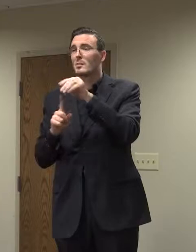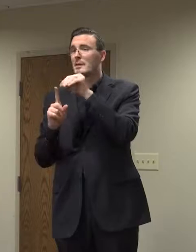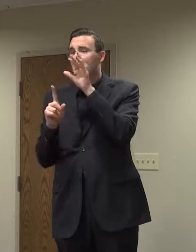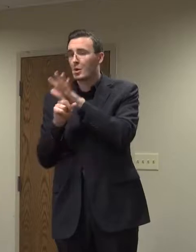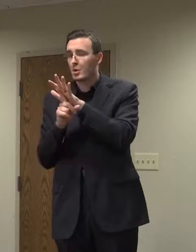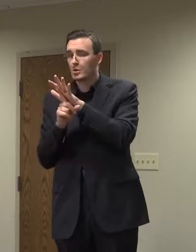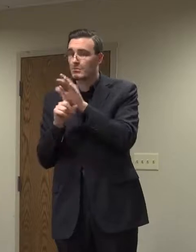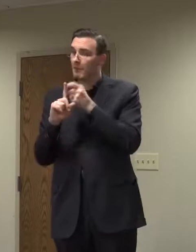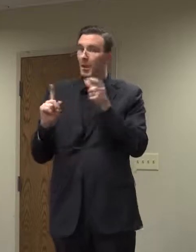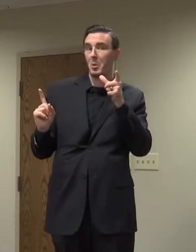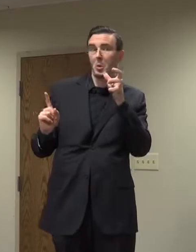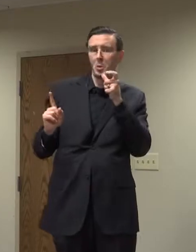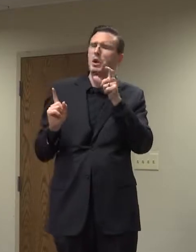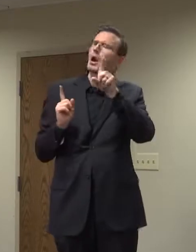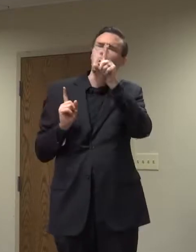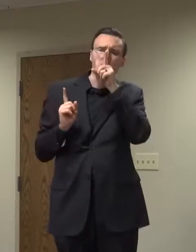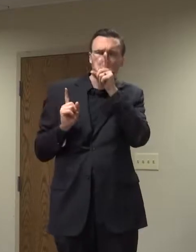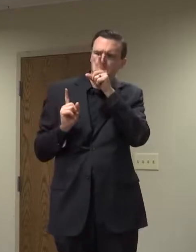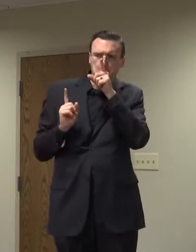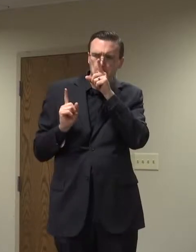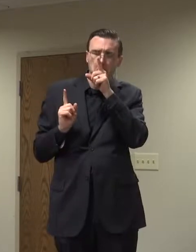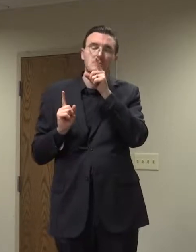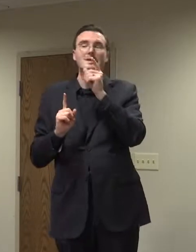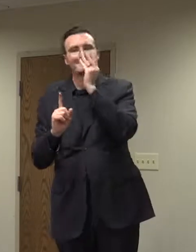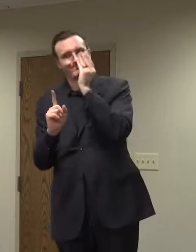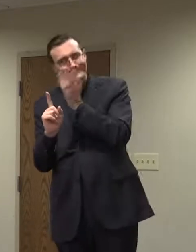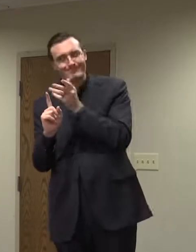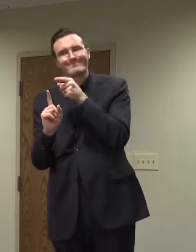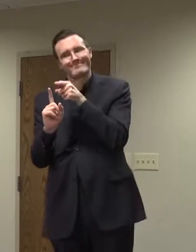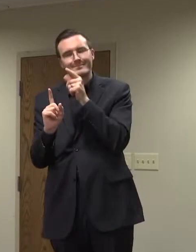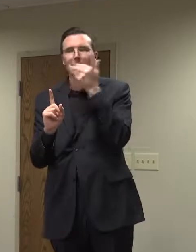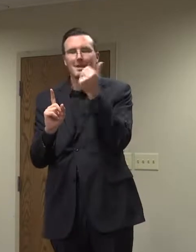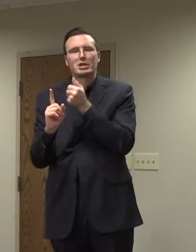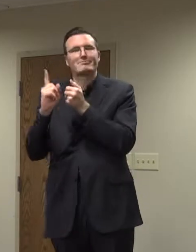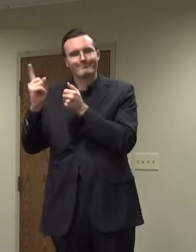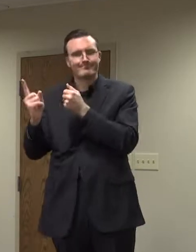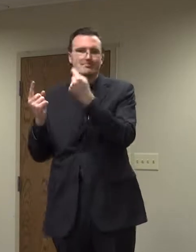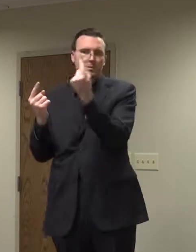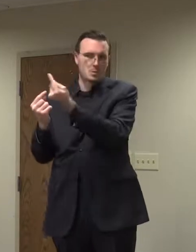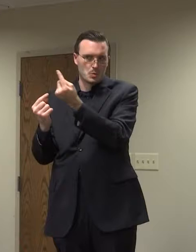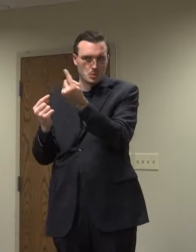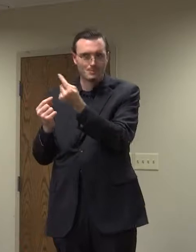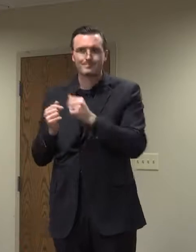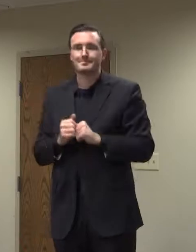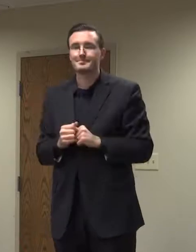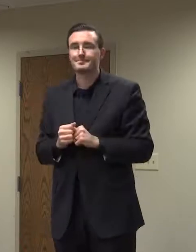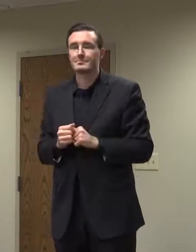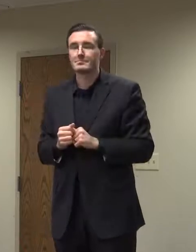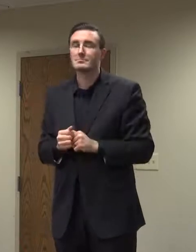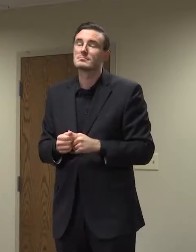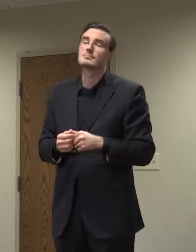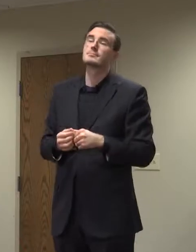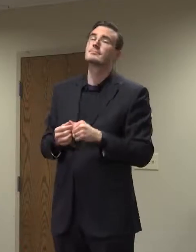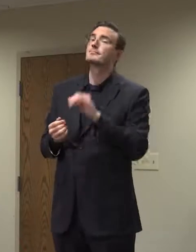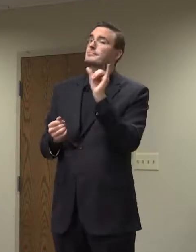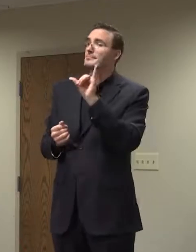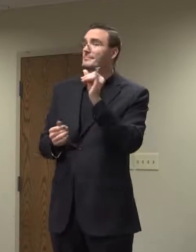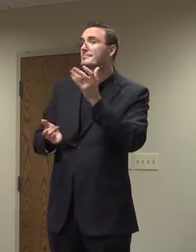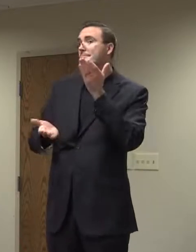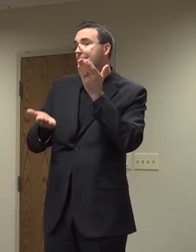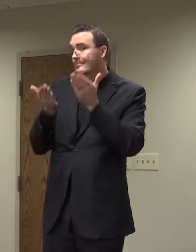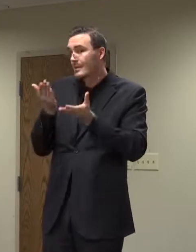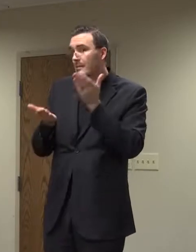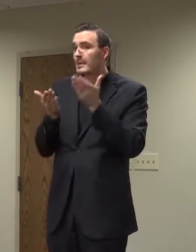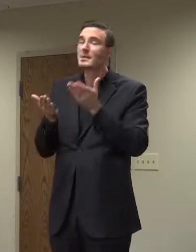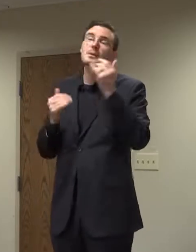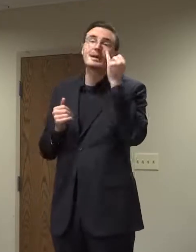Contact tracers, if they need assistance, and an individual may need help talking to their employer or their work environment about that, will